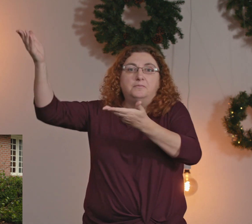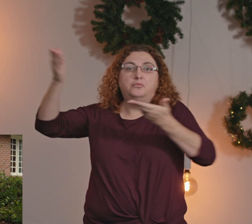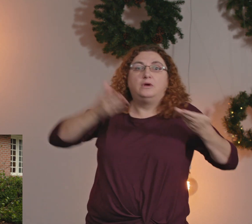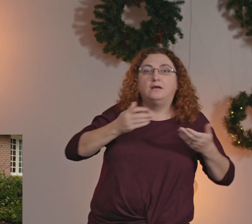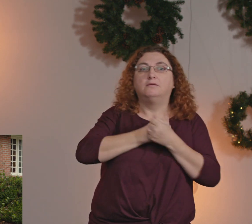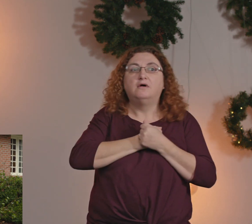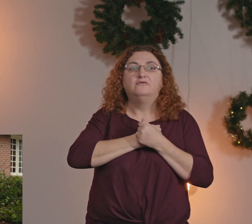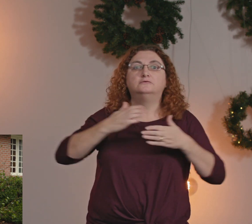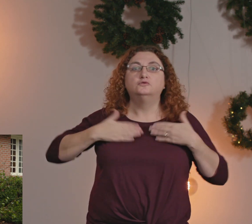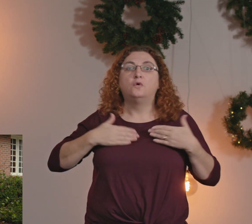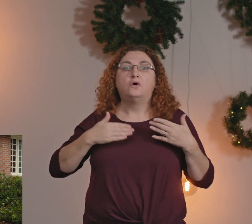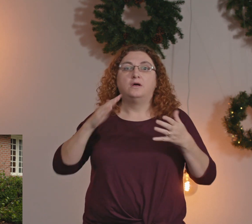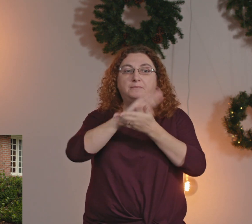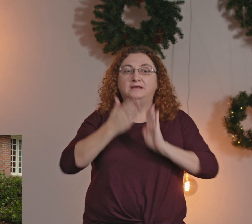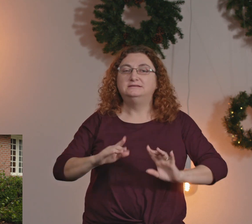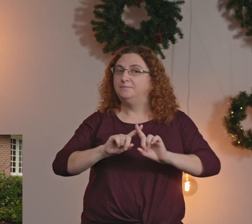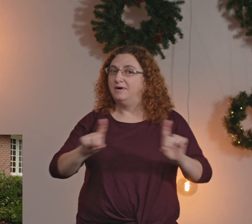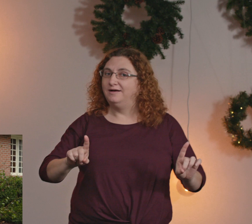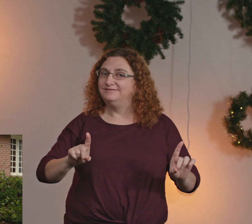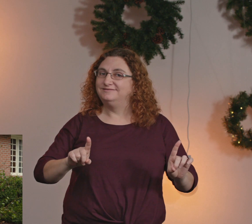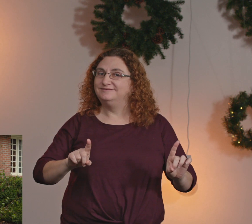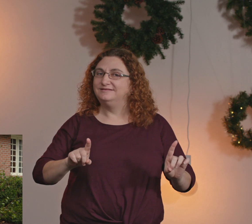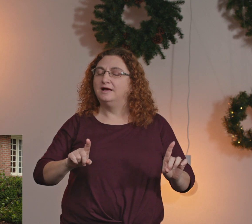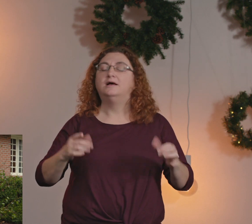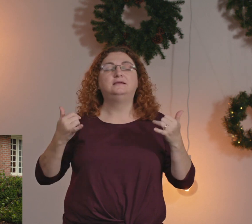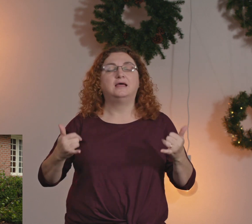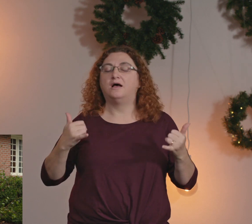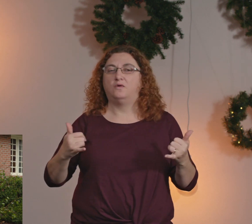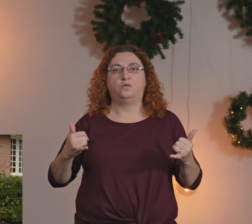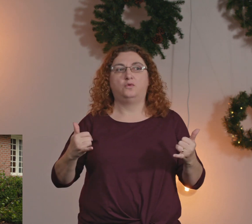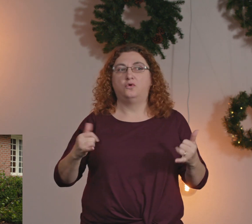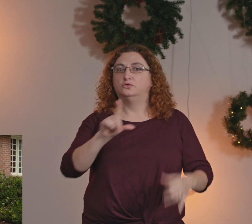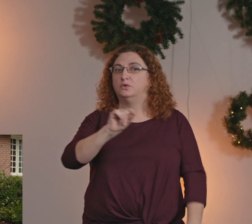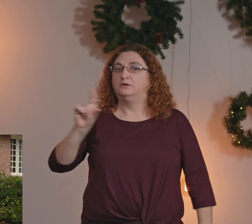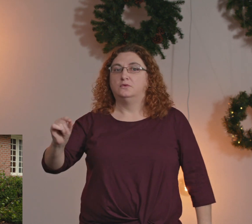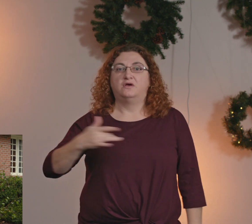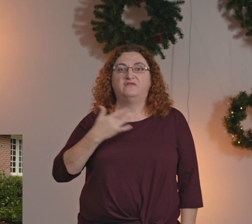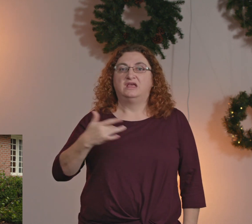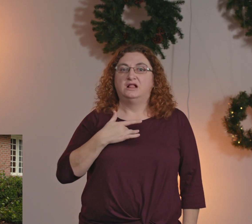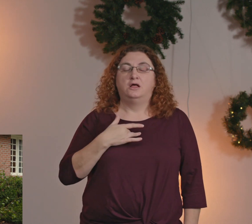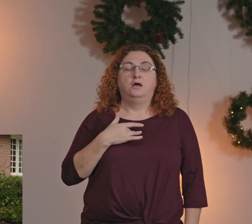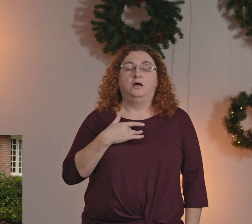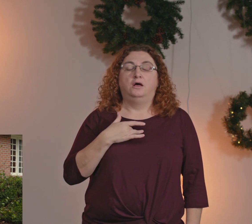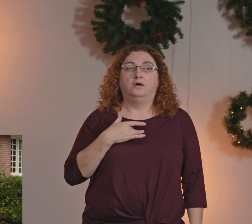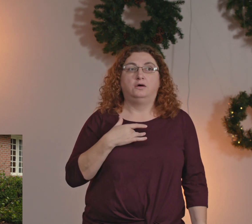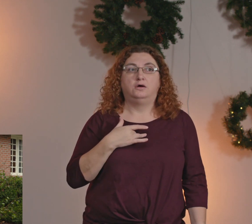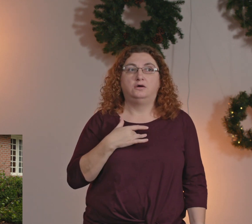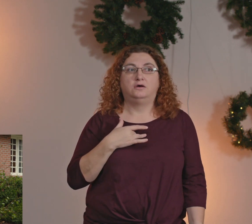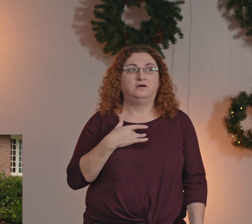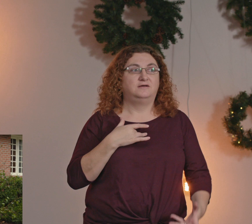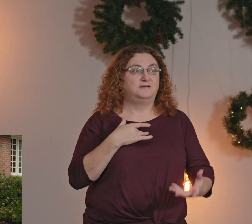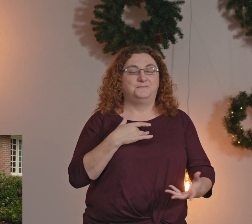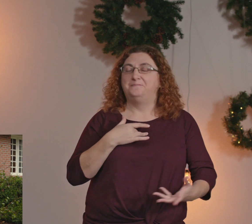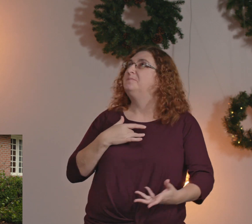bring peace. But the reality is that in this time that we're living in, we feel the but also not yet fully